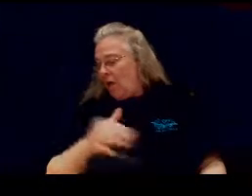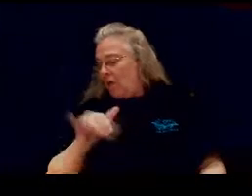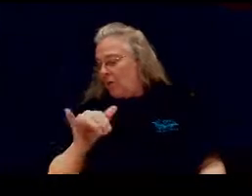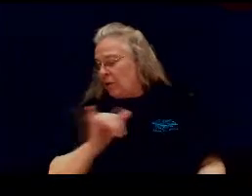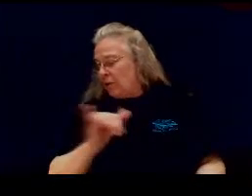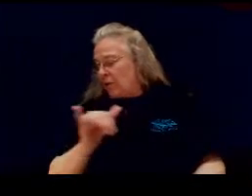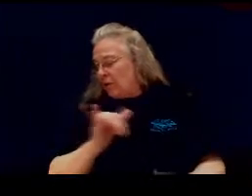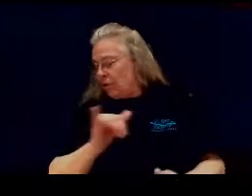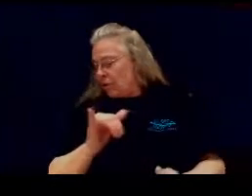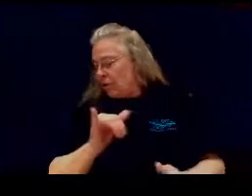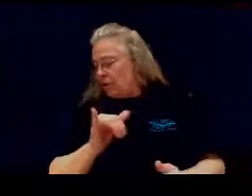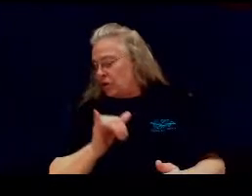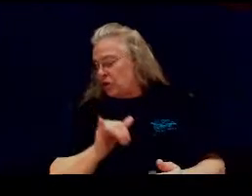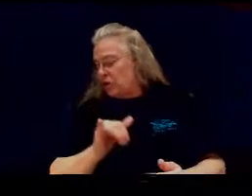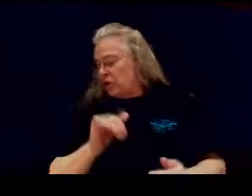our mutual